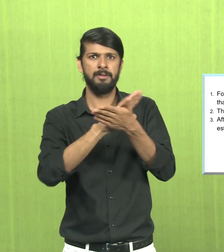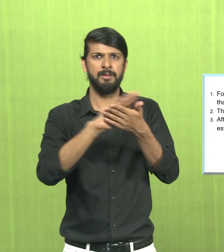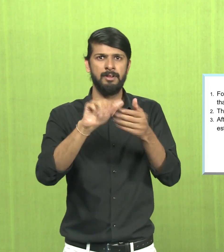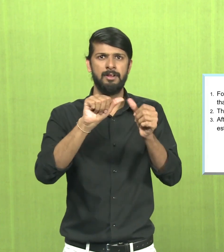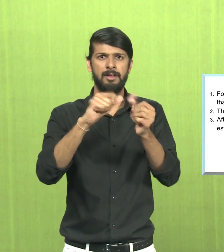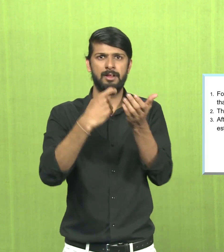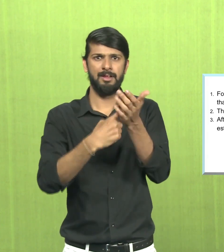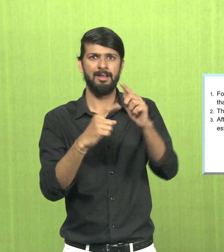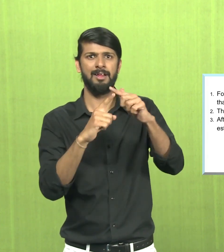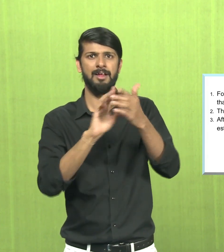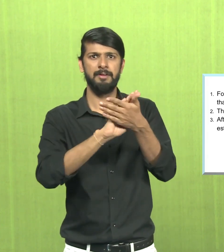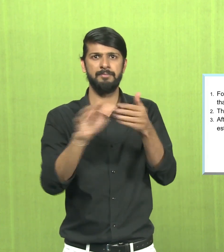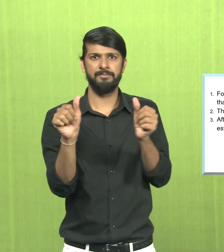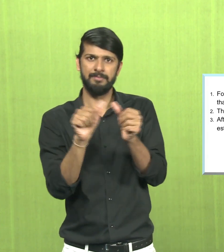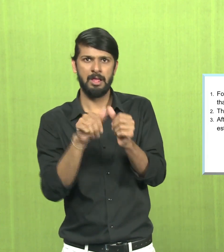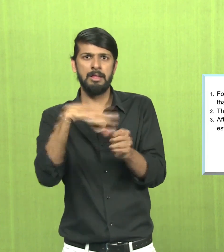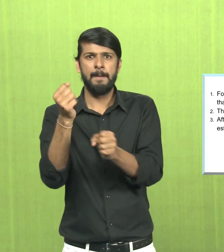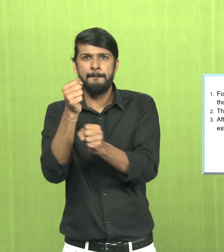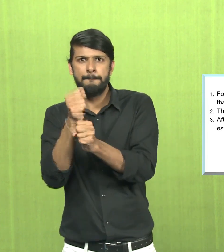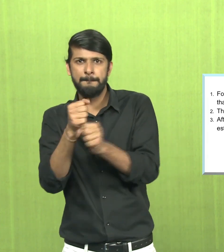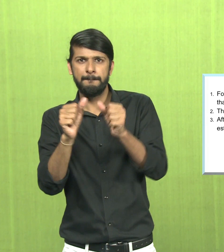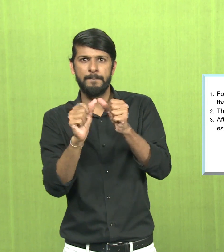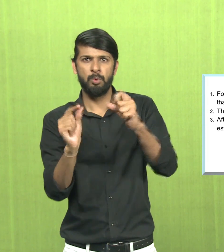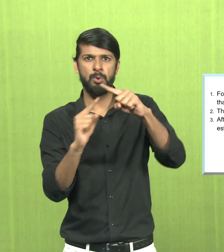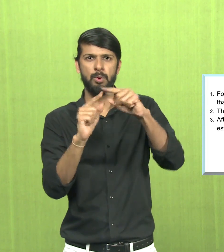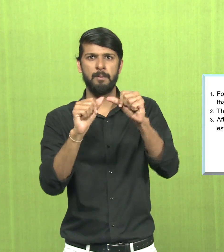founded by Siddhartha Gautama,